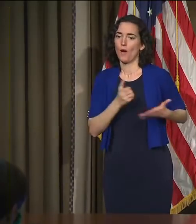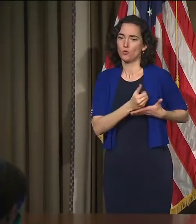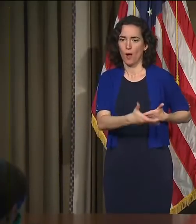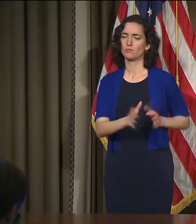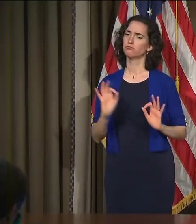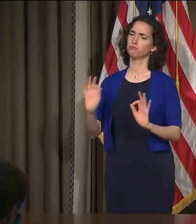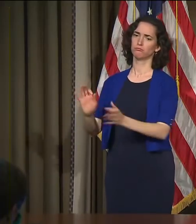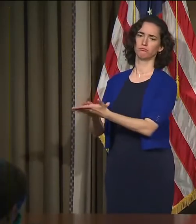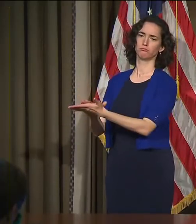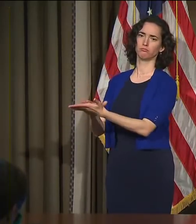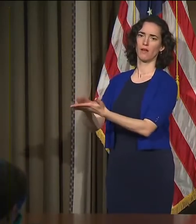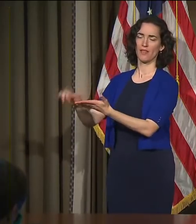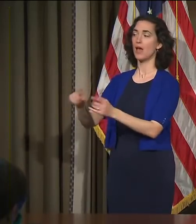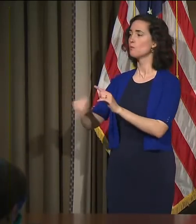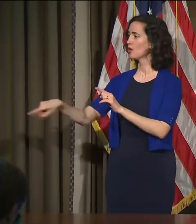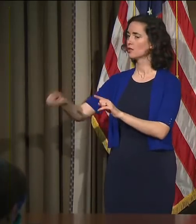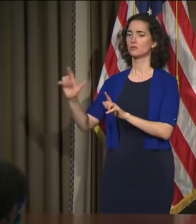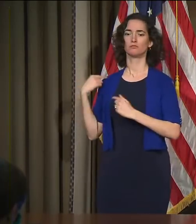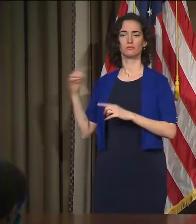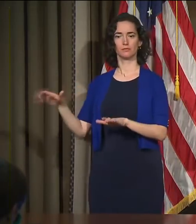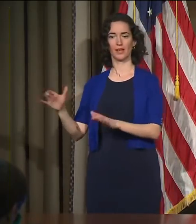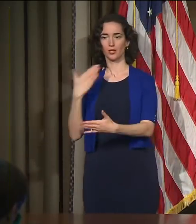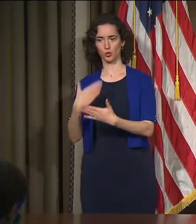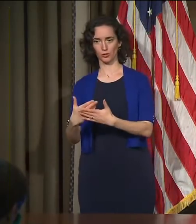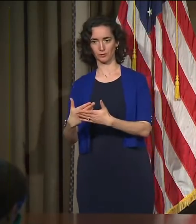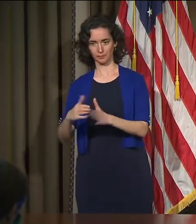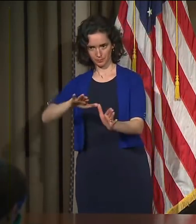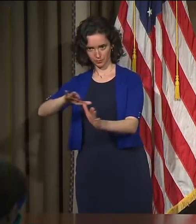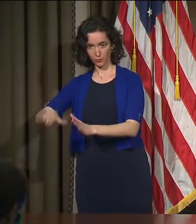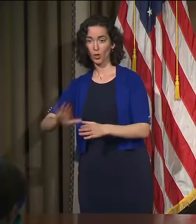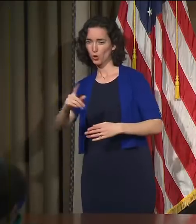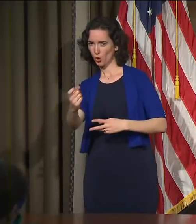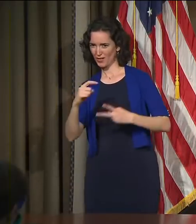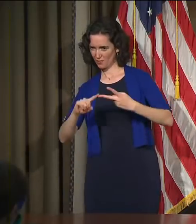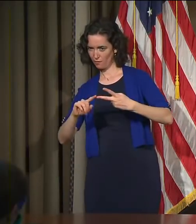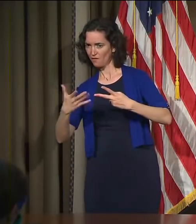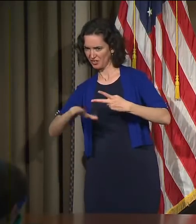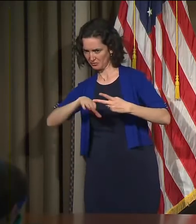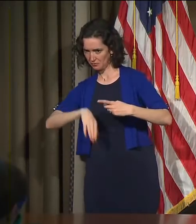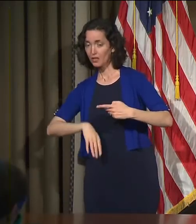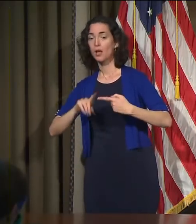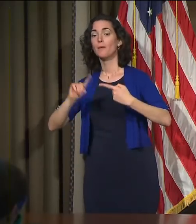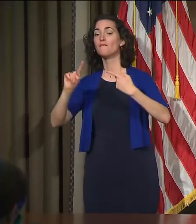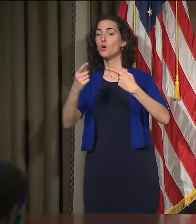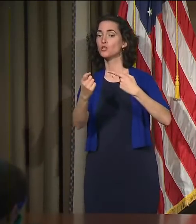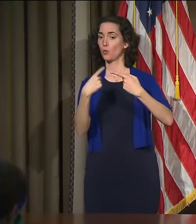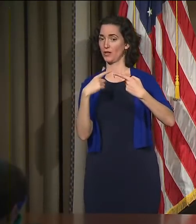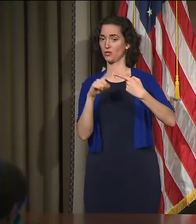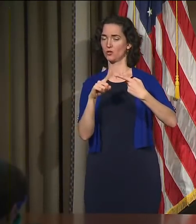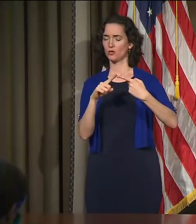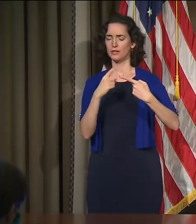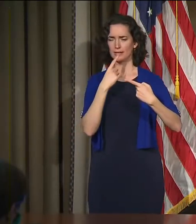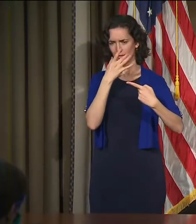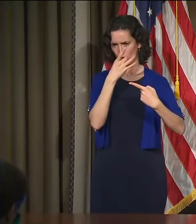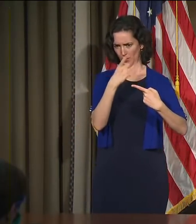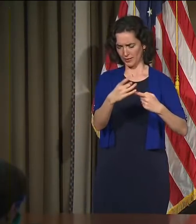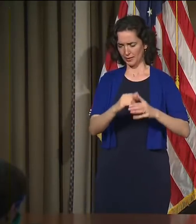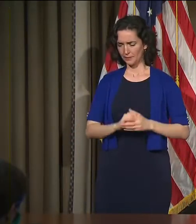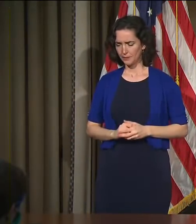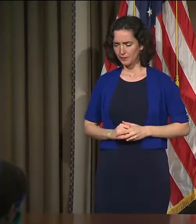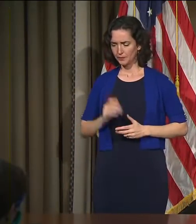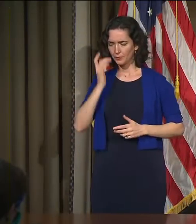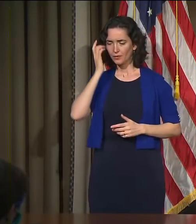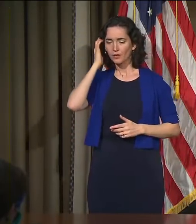done a good job doing that. The first question is interesting. It's and the question was, do we have a sense of how